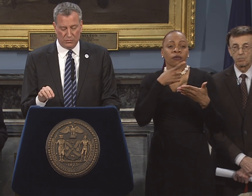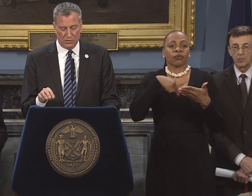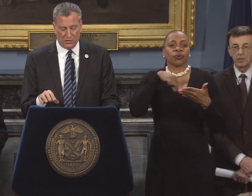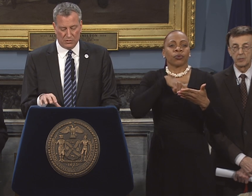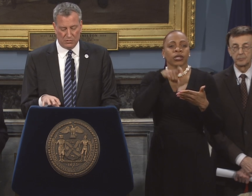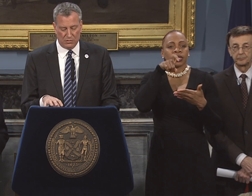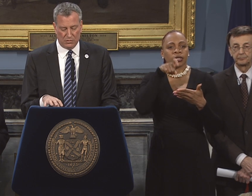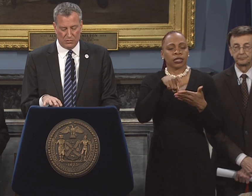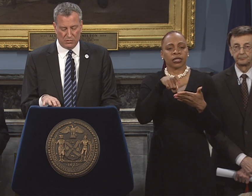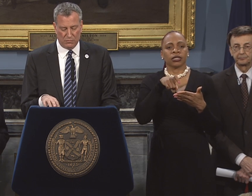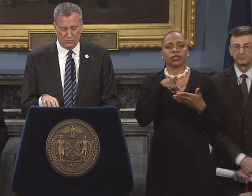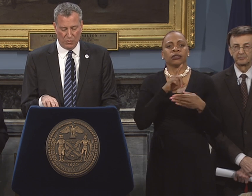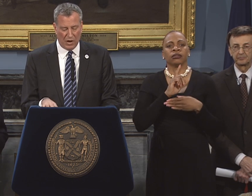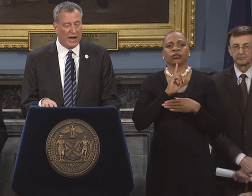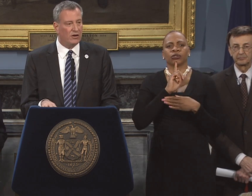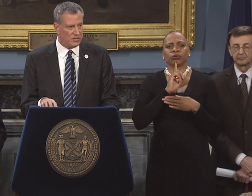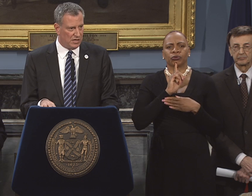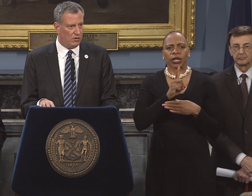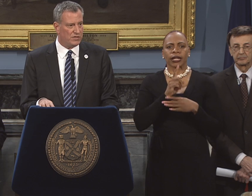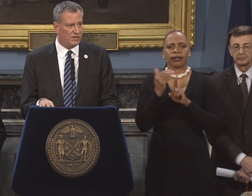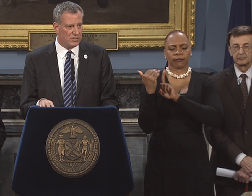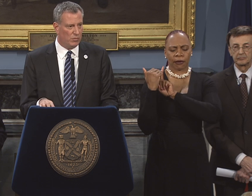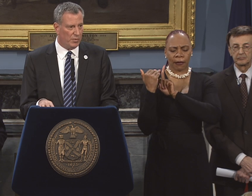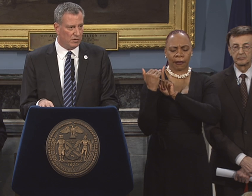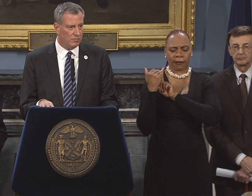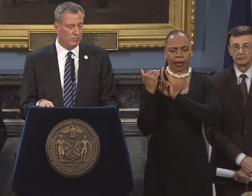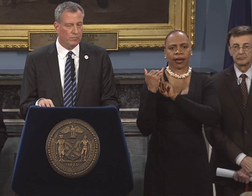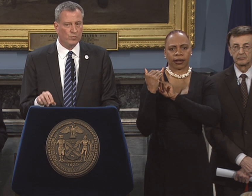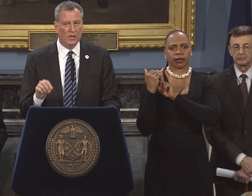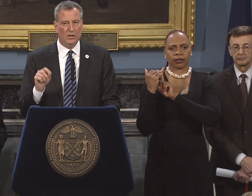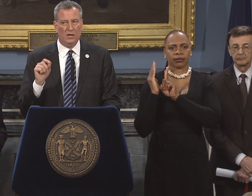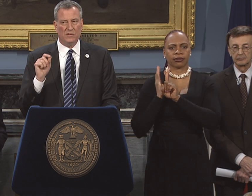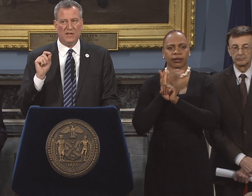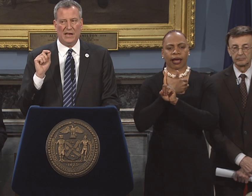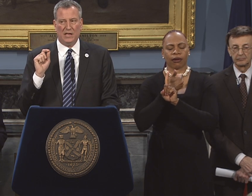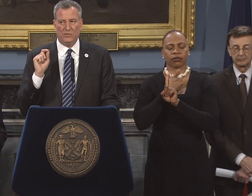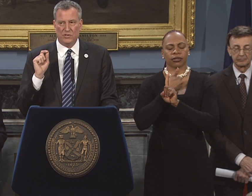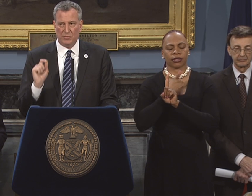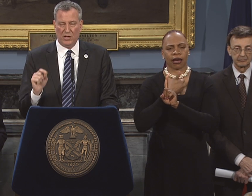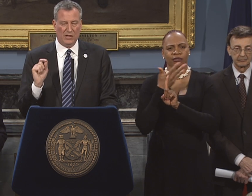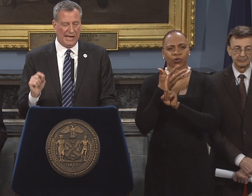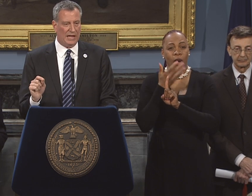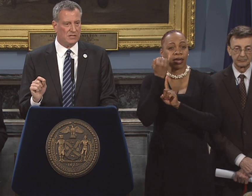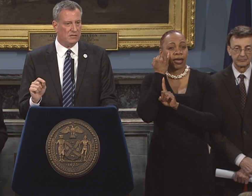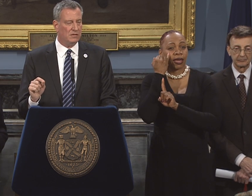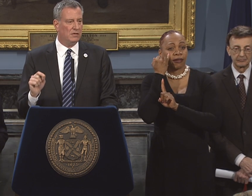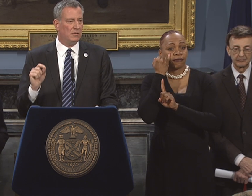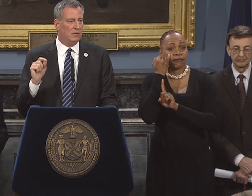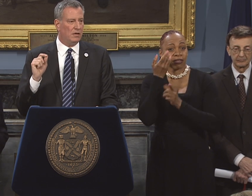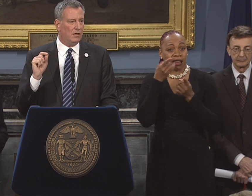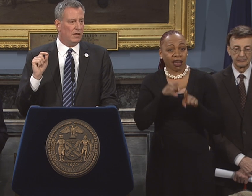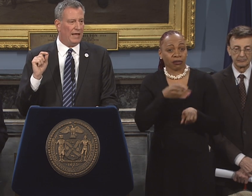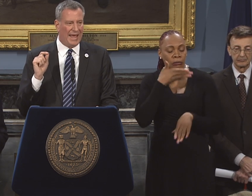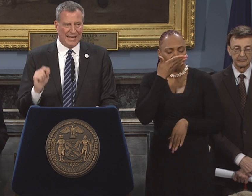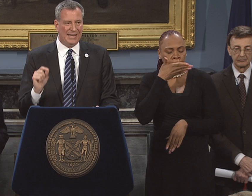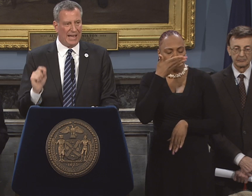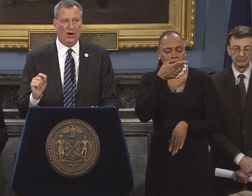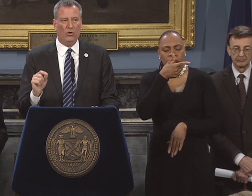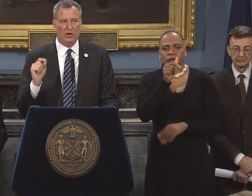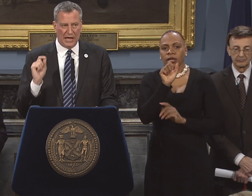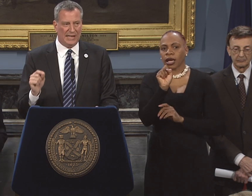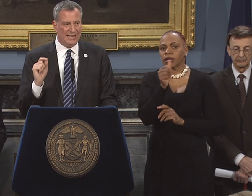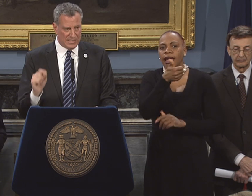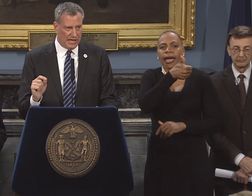need to remind ourselves at this moment, is that if you smell gas